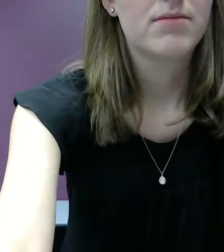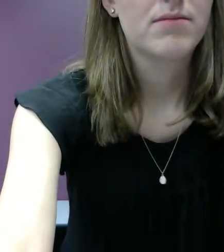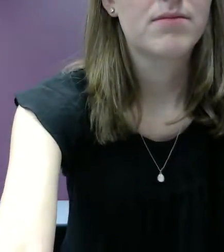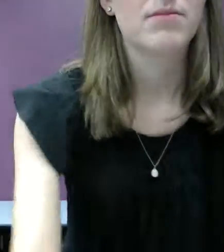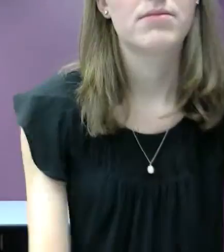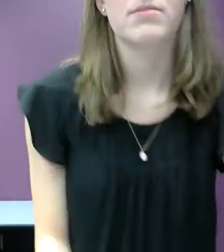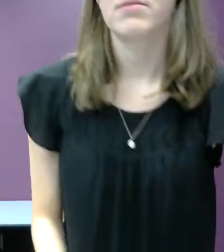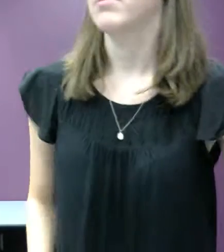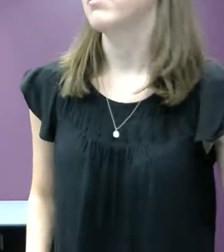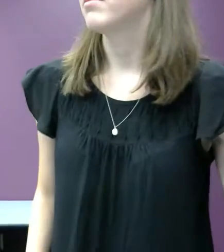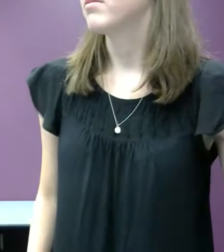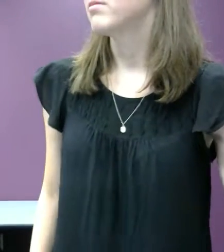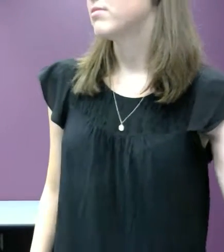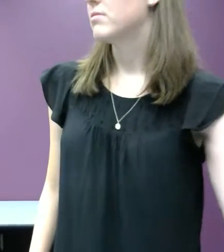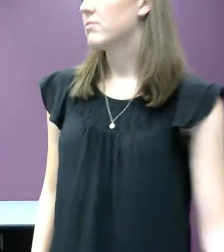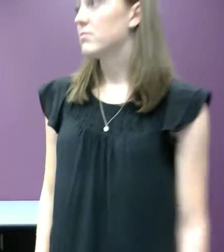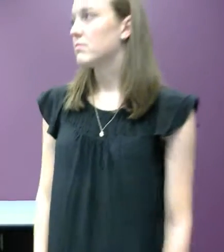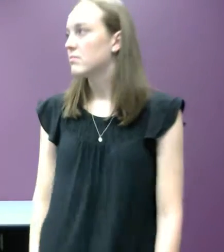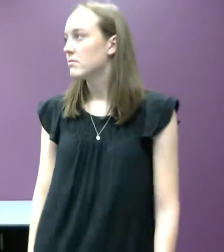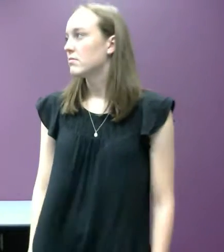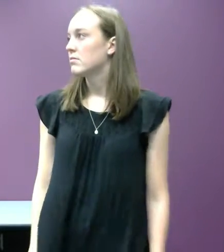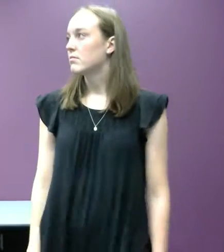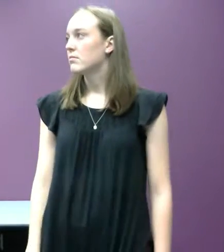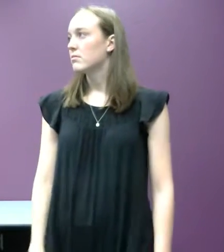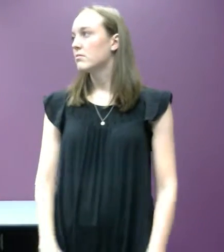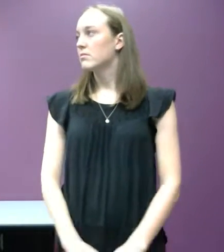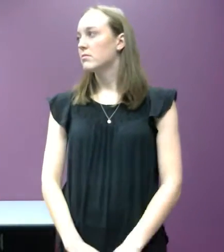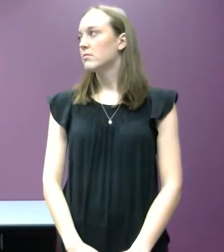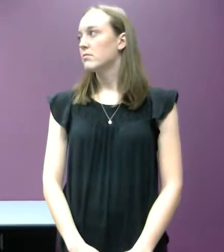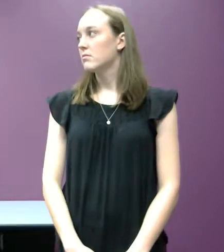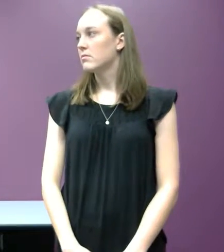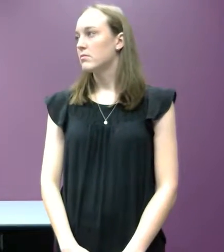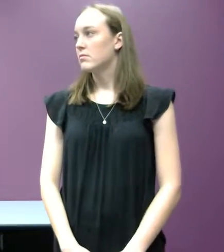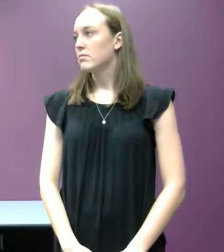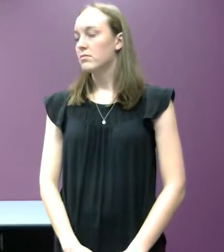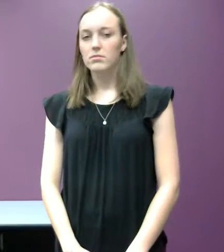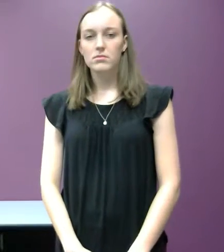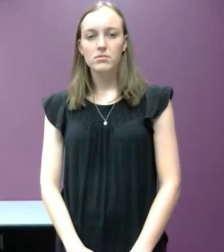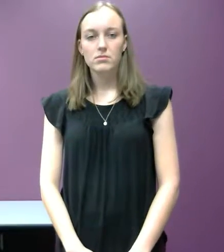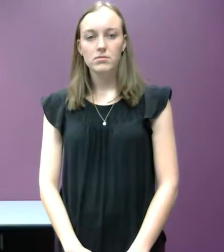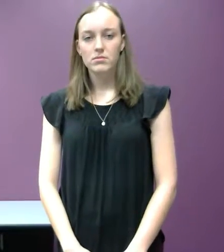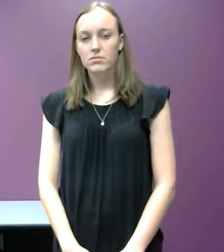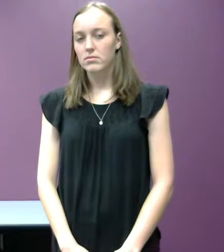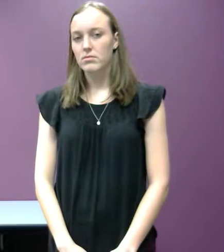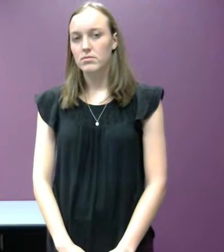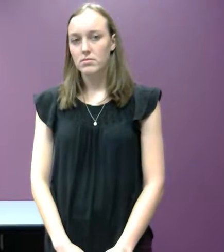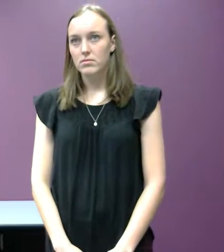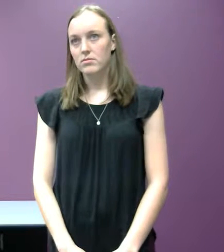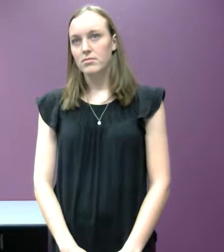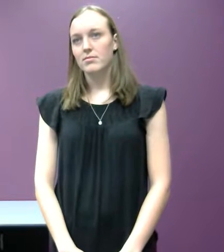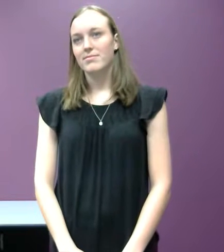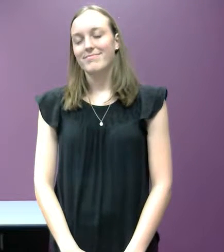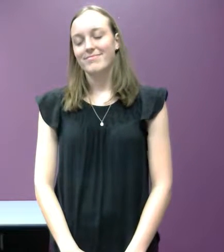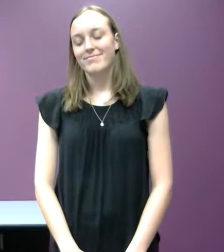idea. So this is kind of the instructions that I will in a moment. You will first have